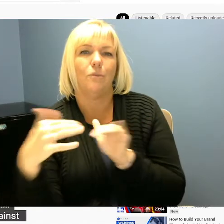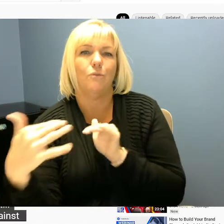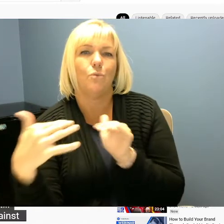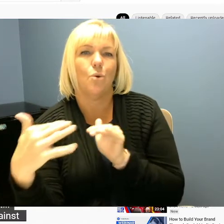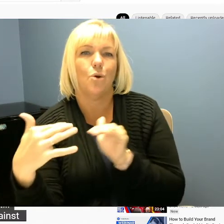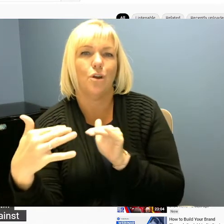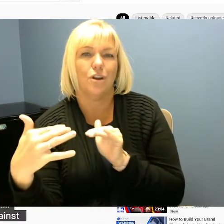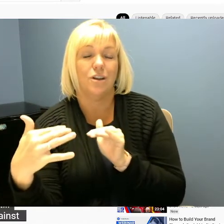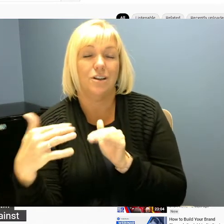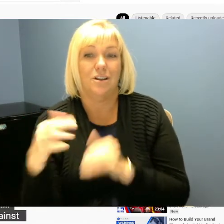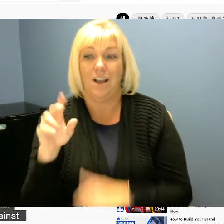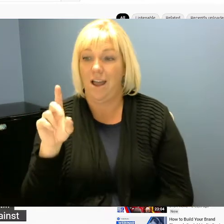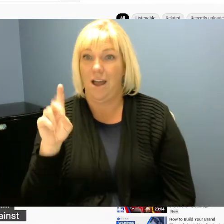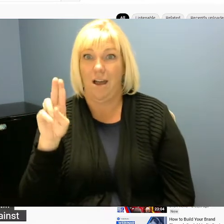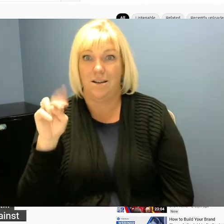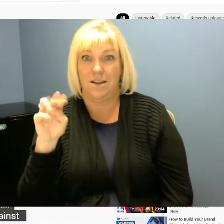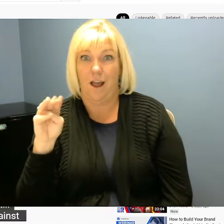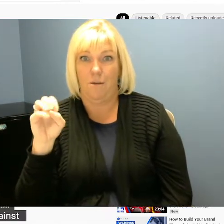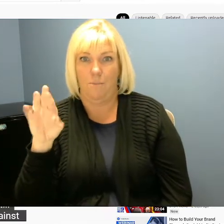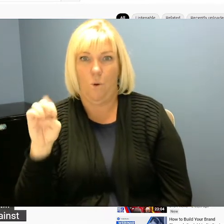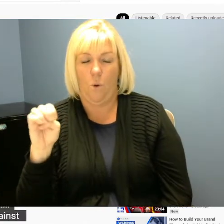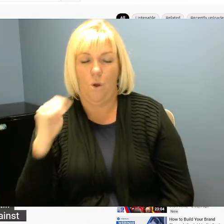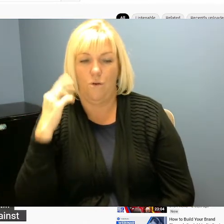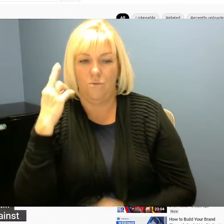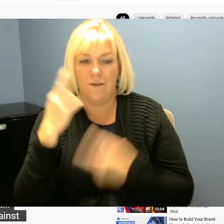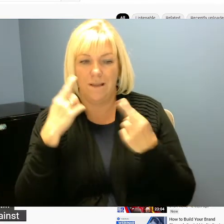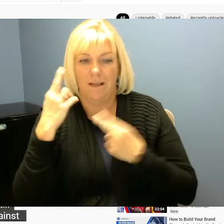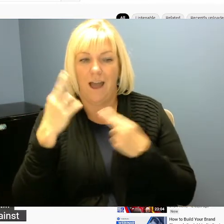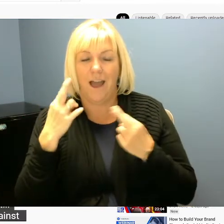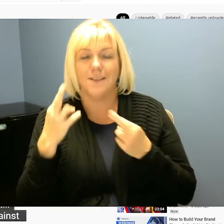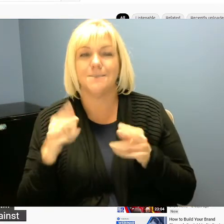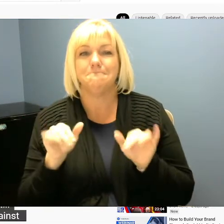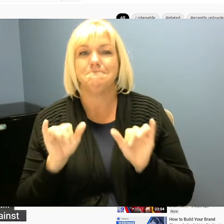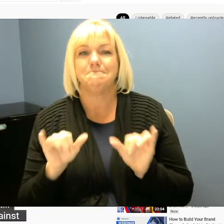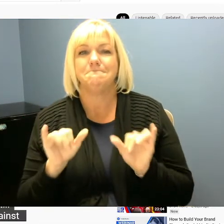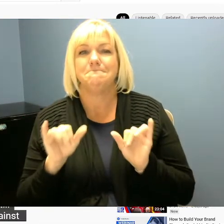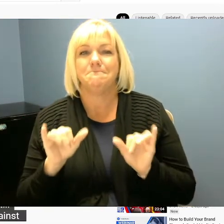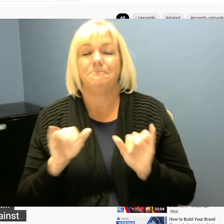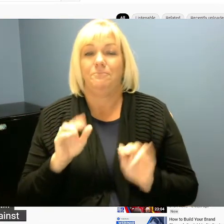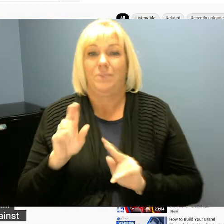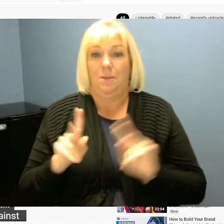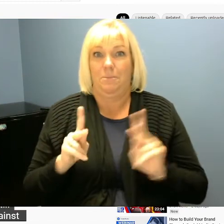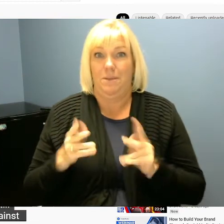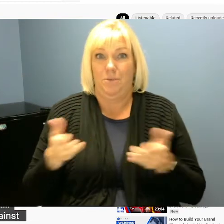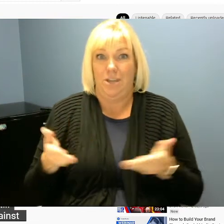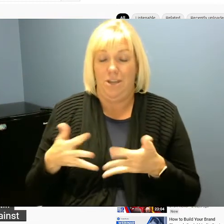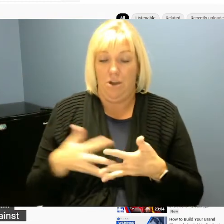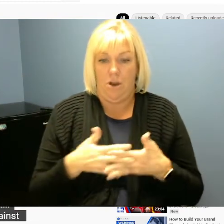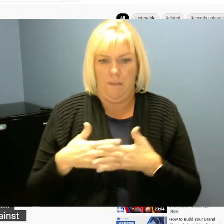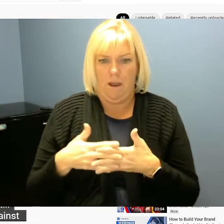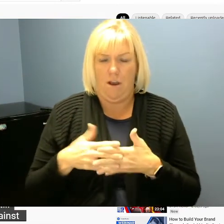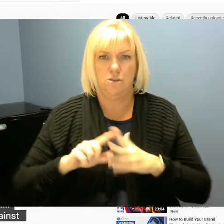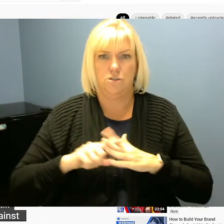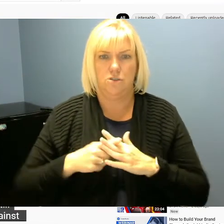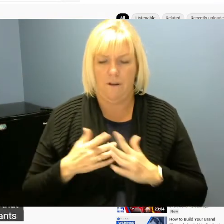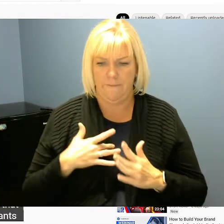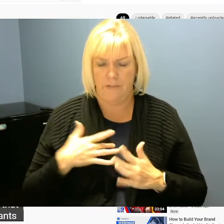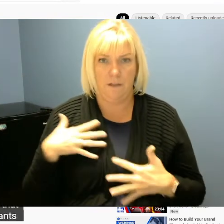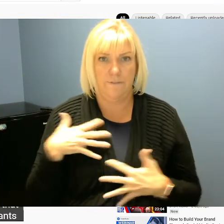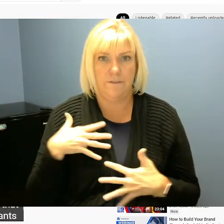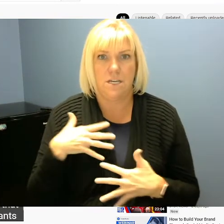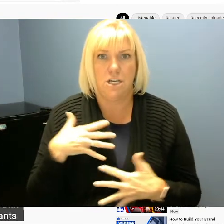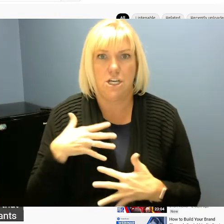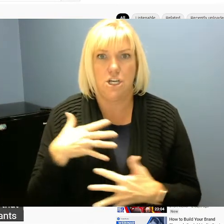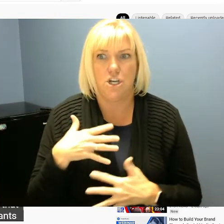has realizes, right, that this is going to instill fear among the colonists who are fighting against the